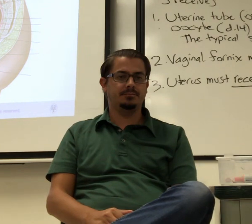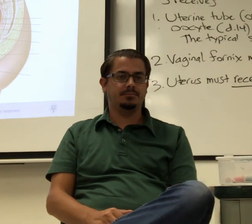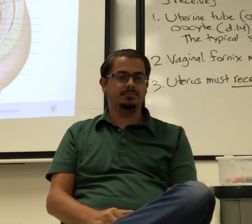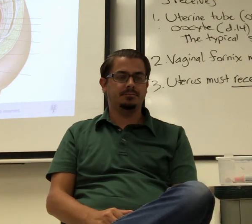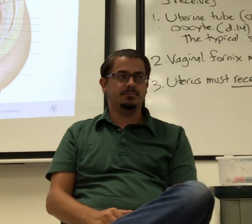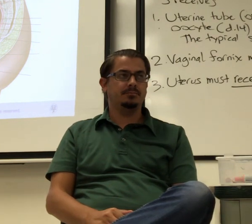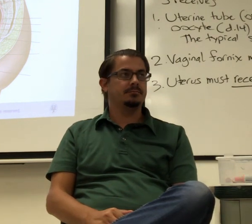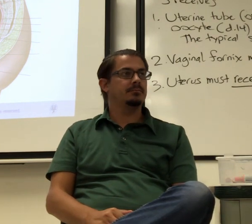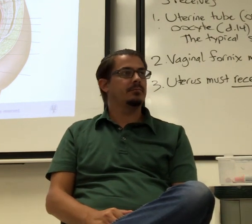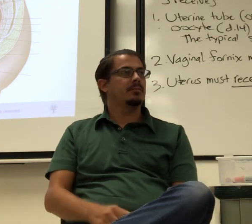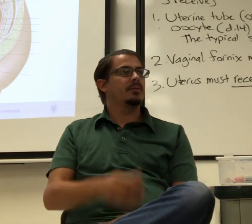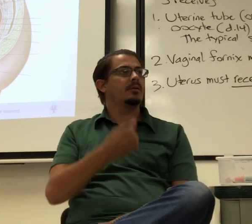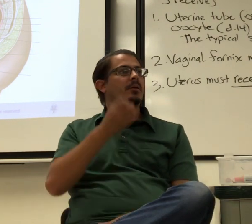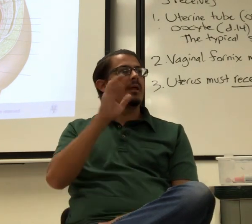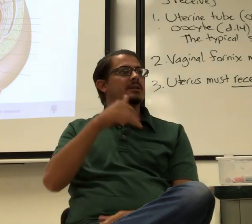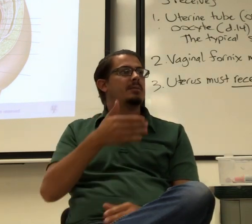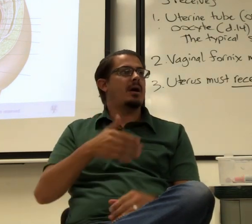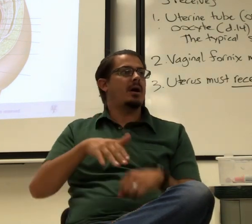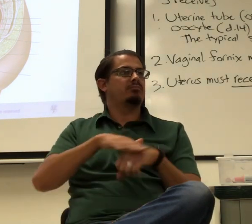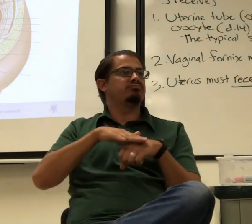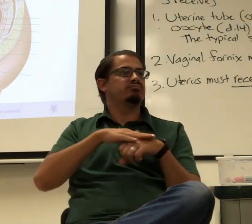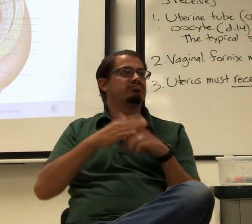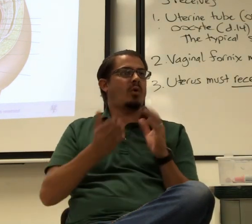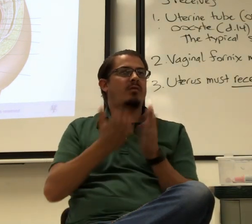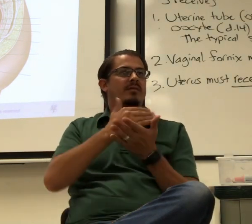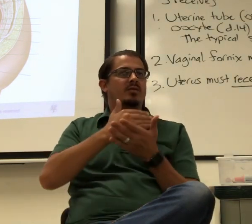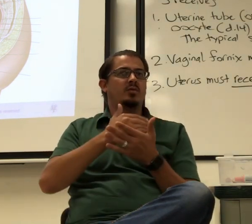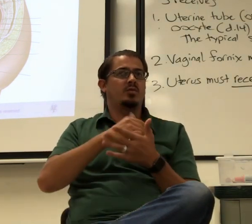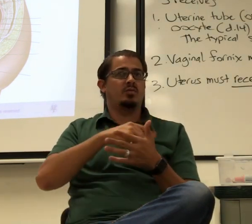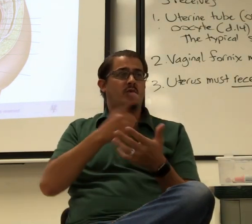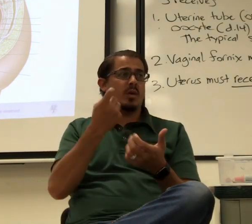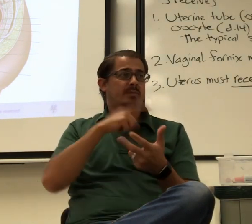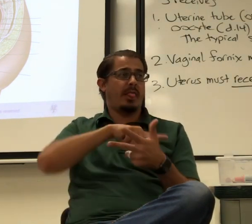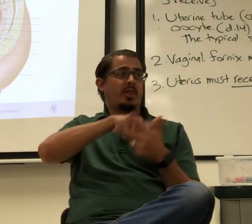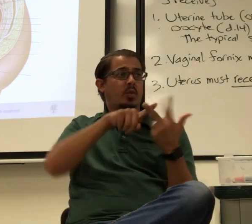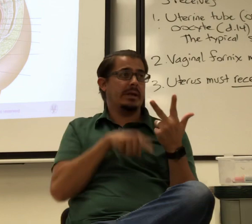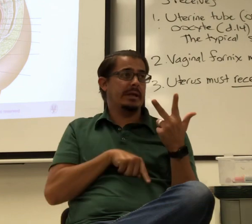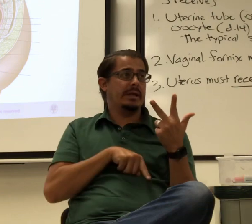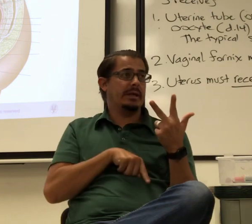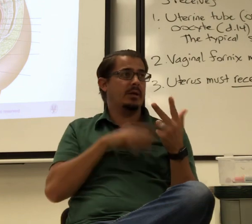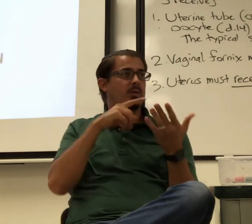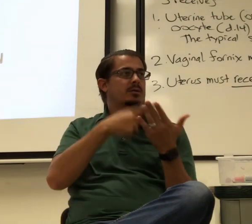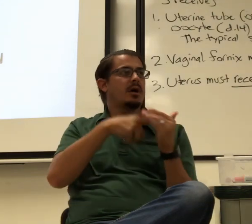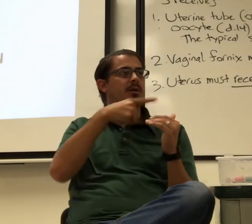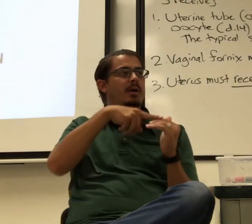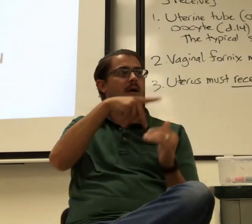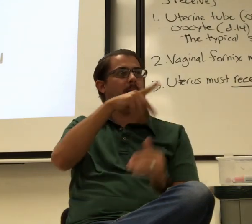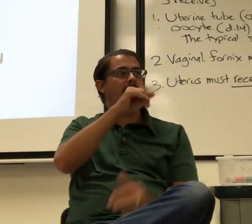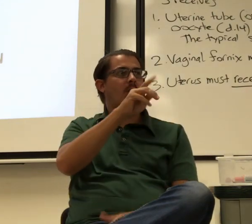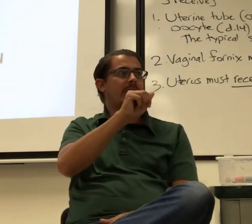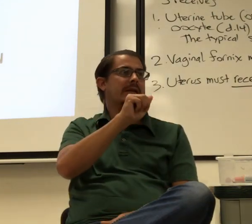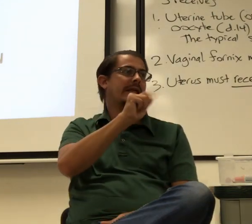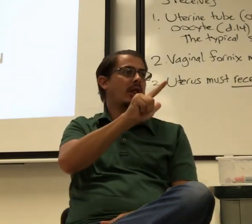All right, so that's my overview. Any questions on the 3 receives? I'm going to talk about the perineal region.